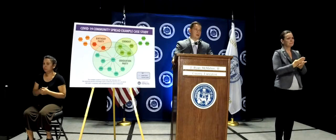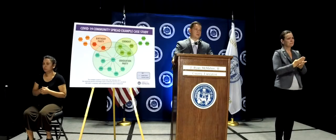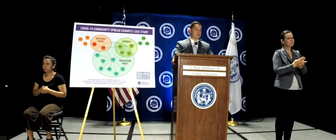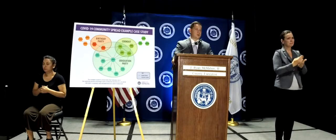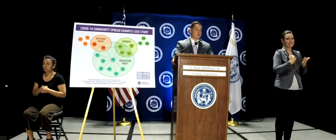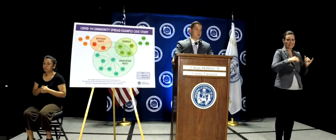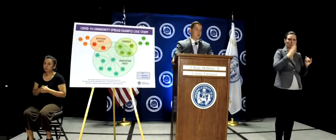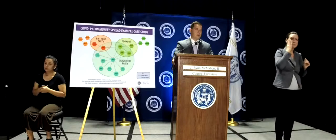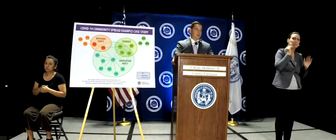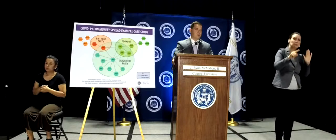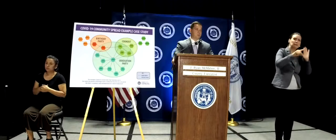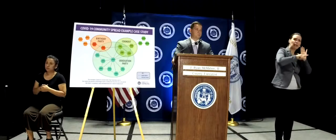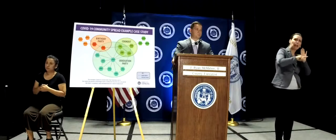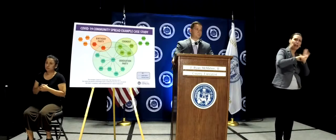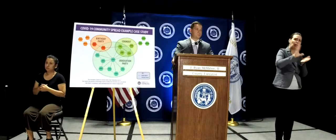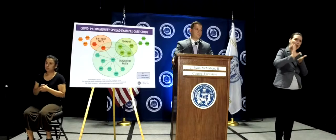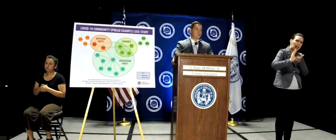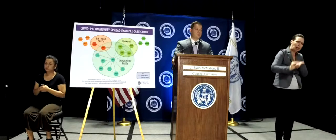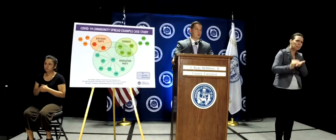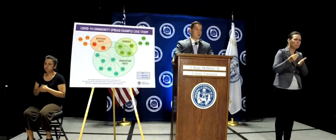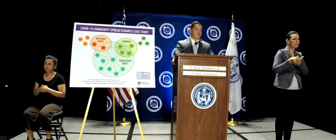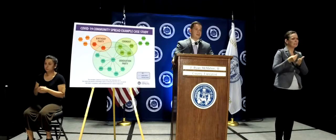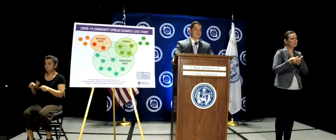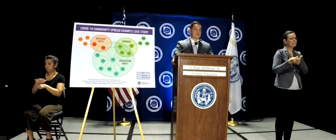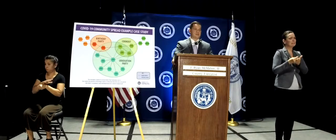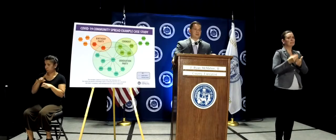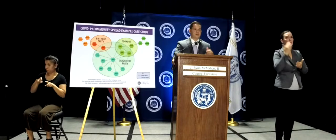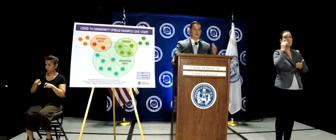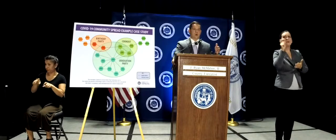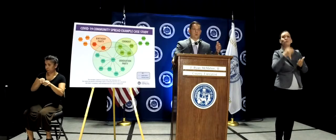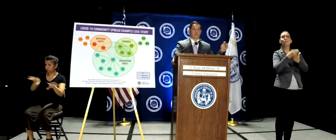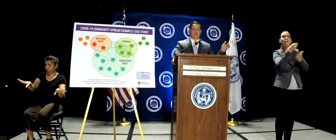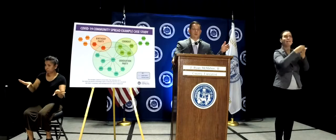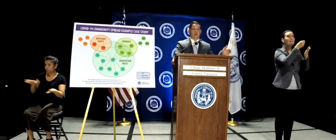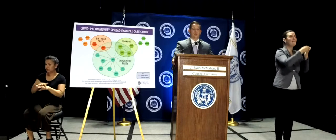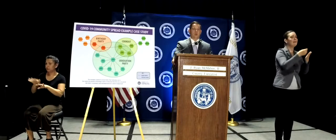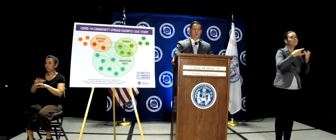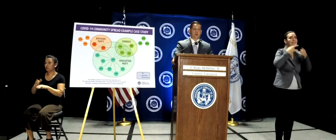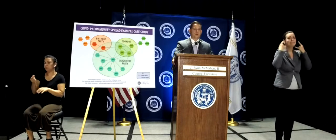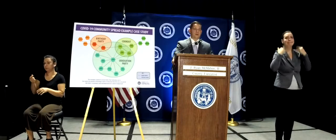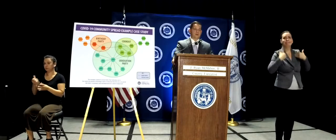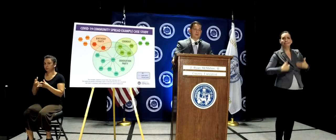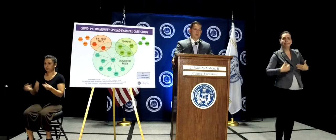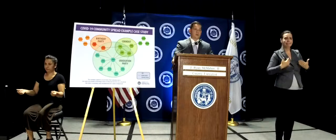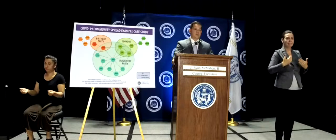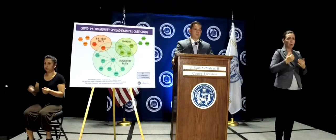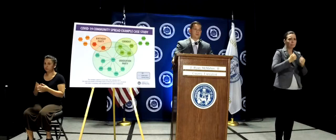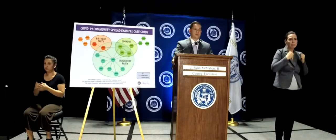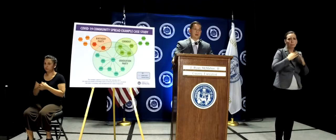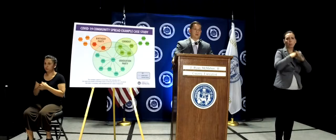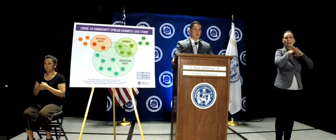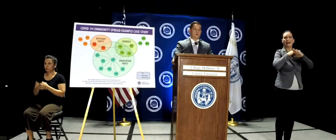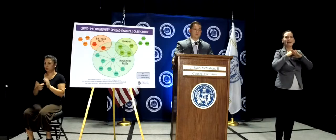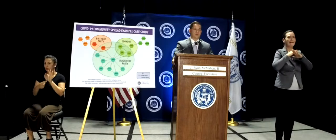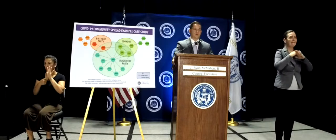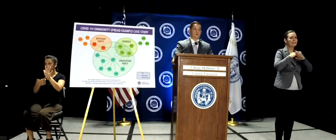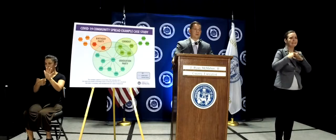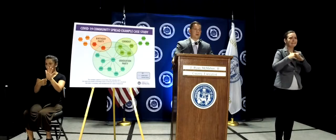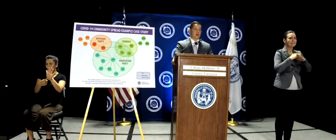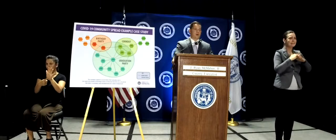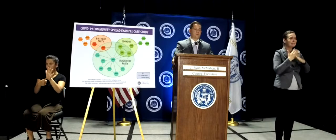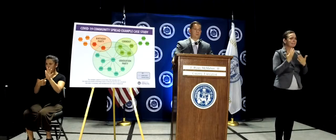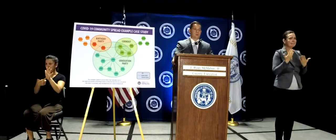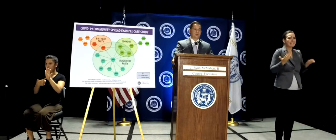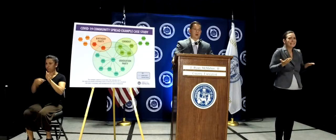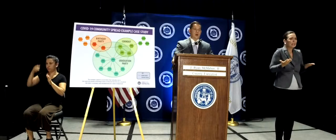increased costs to the pandemic. We've had success here in New York. We put forward a blueprint that other communities can now learn from, and hopefully